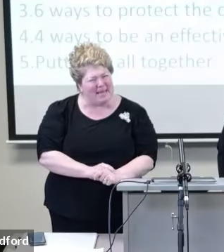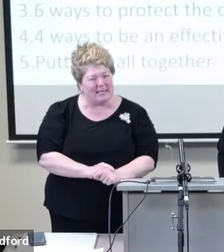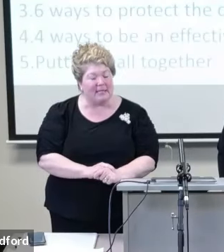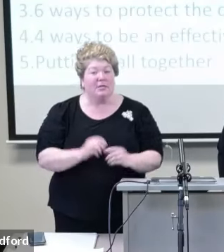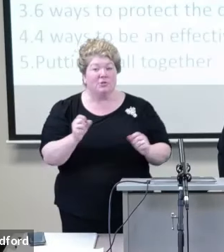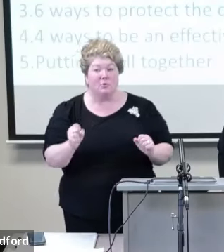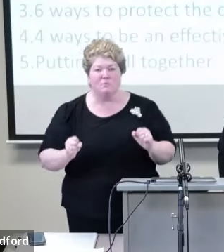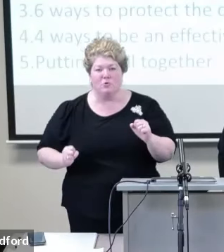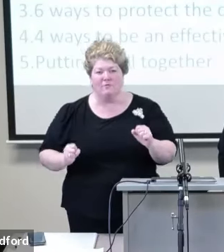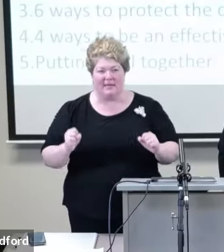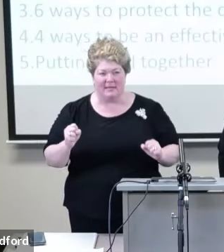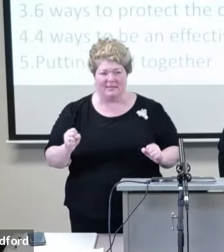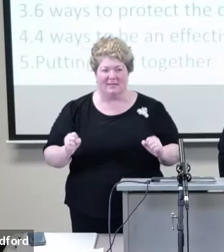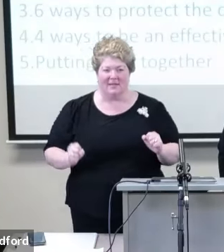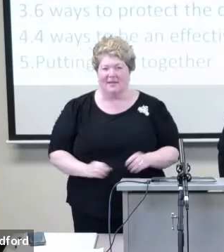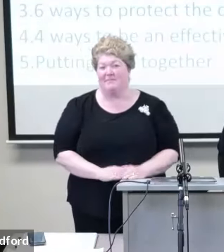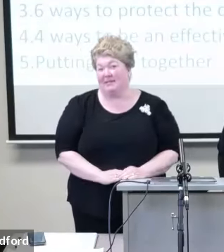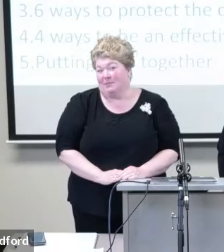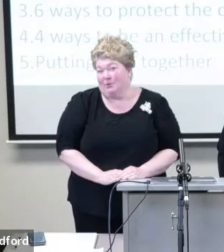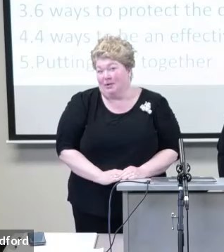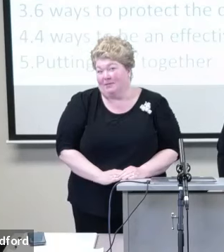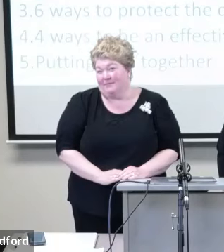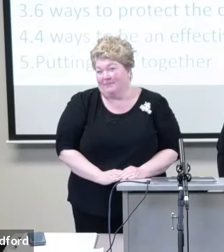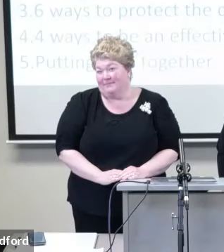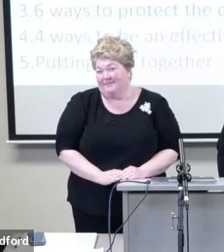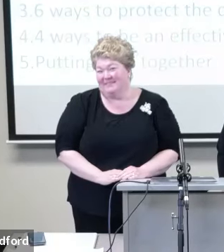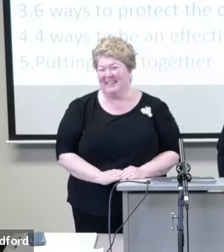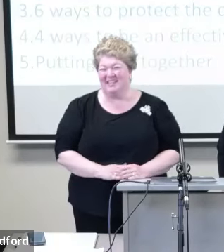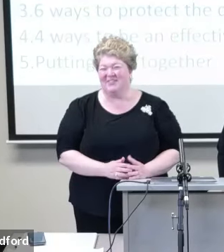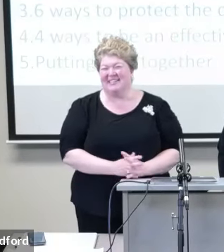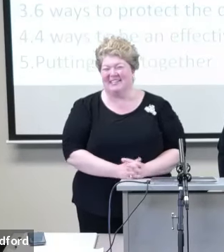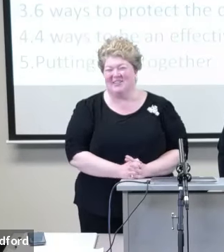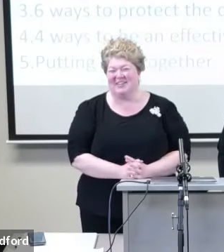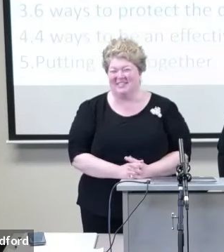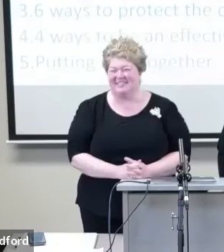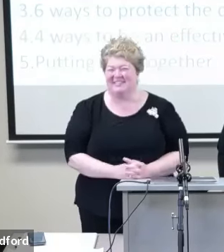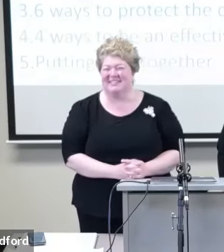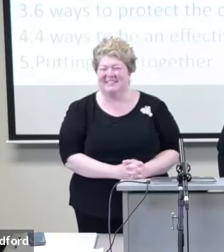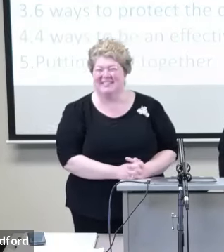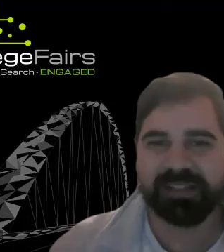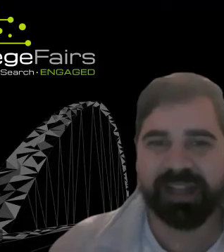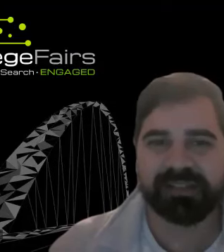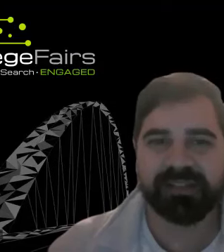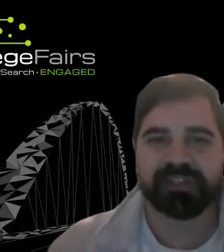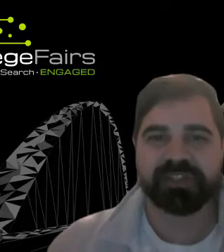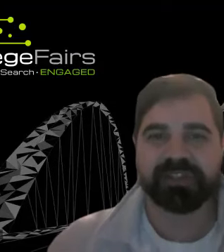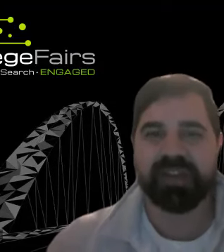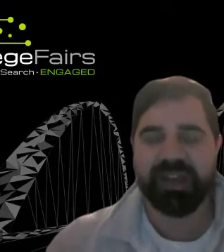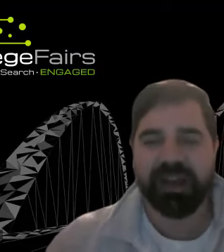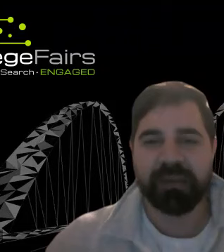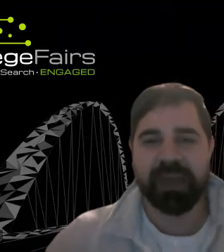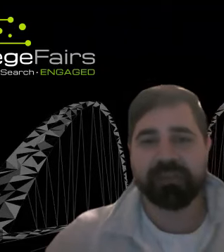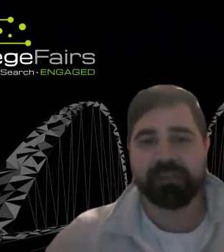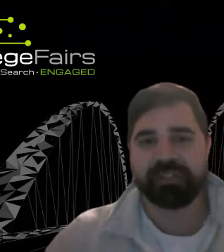amazing so movement makes us productive thank you for asking that question yeah it's an excellent question